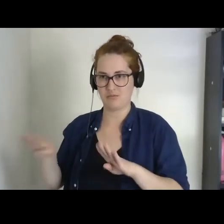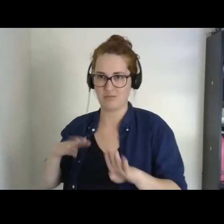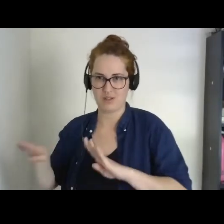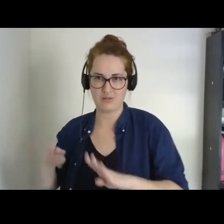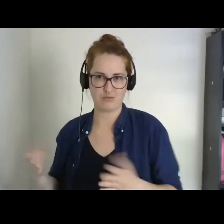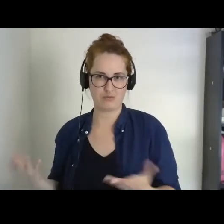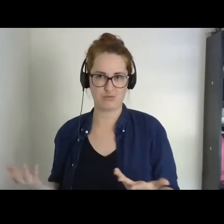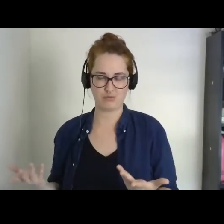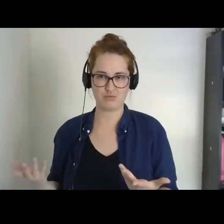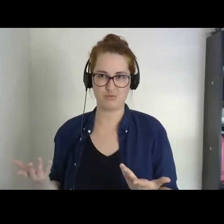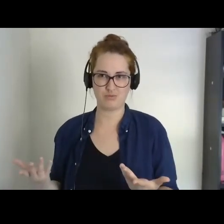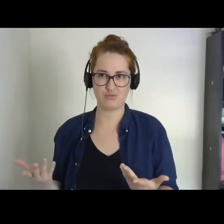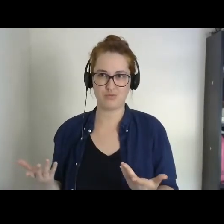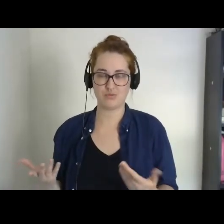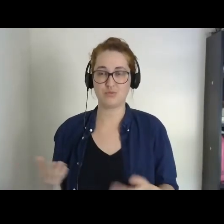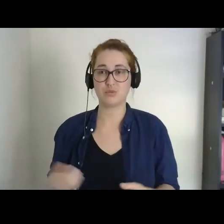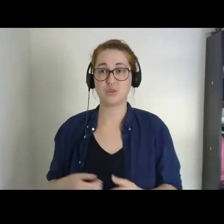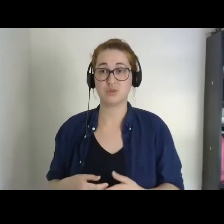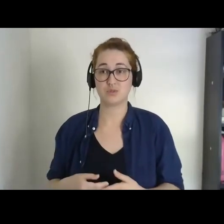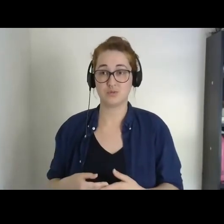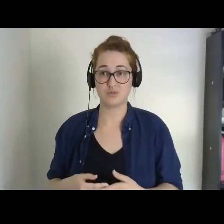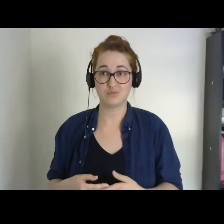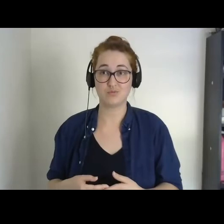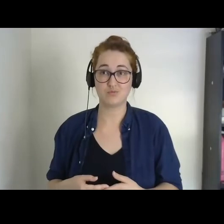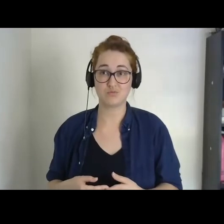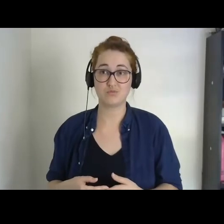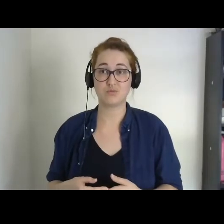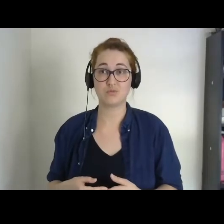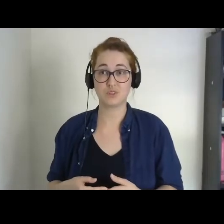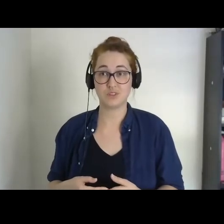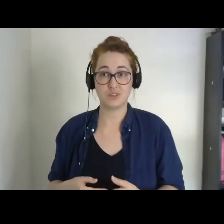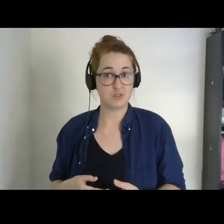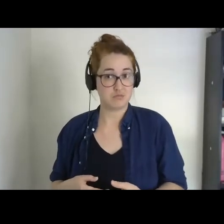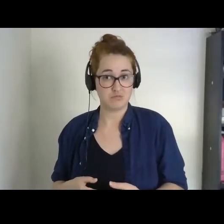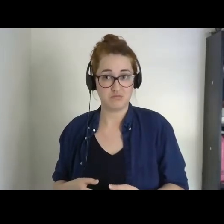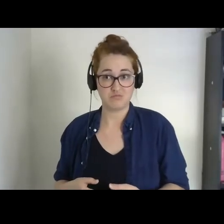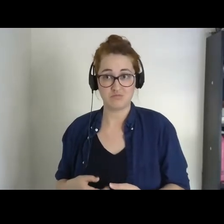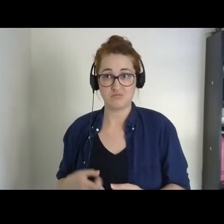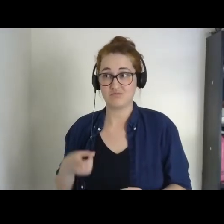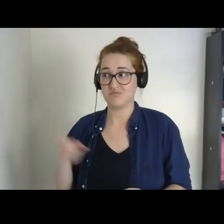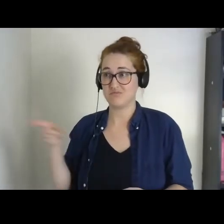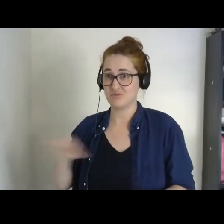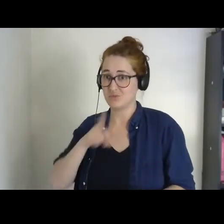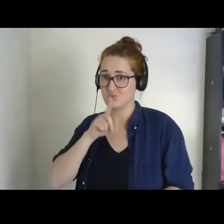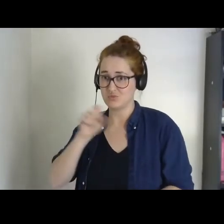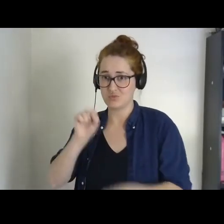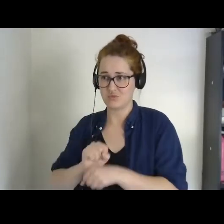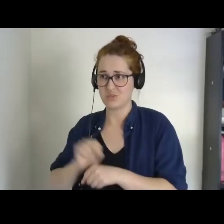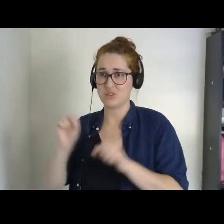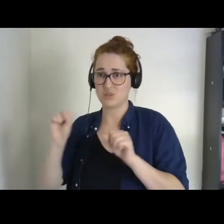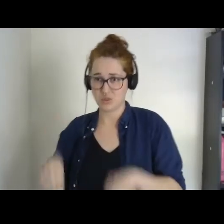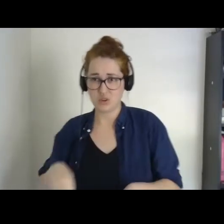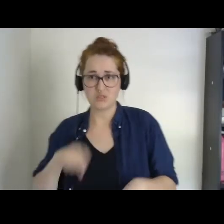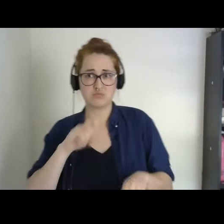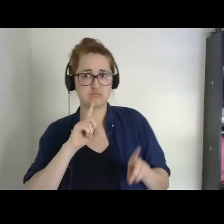And that record suggests that she actually was able to, stand up to the defense's line of questioning. And